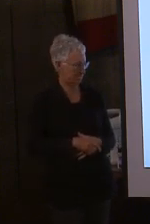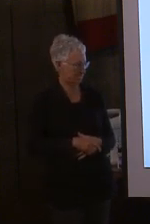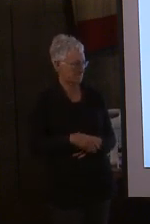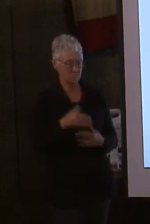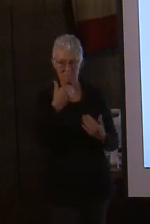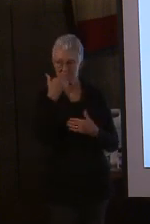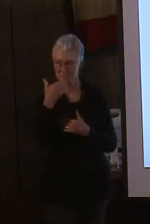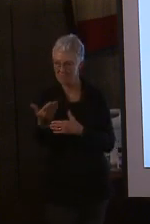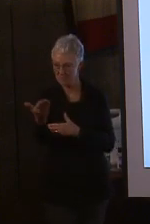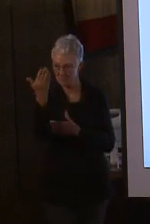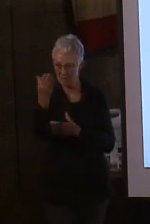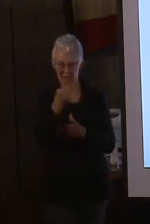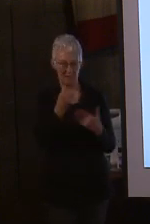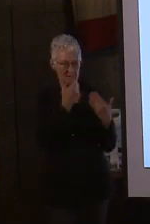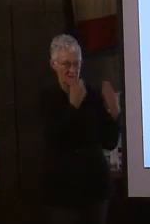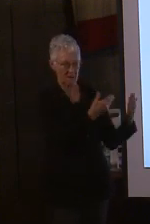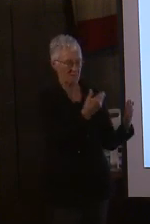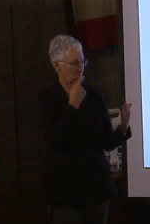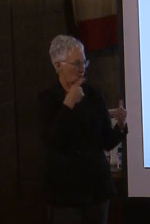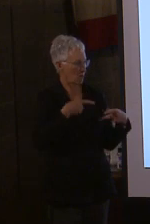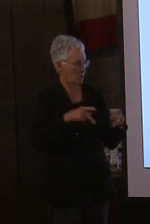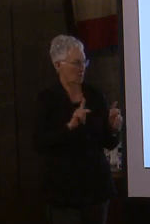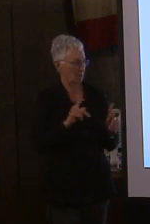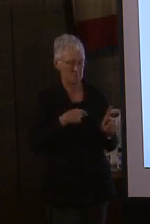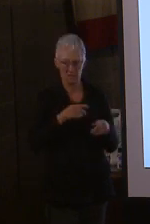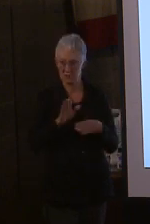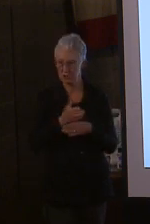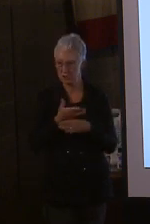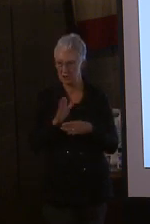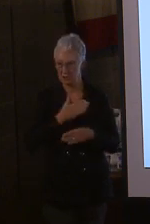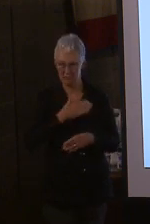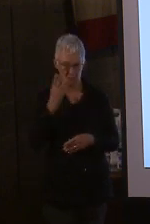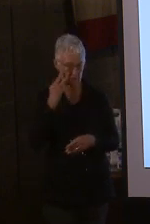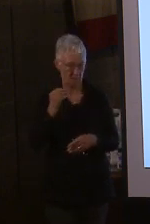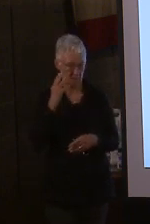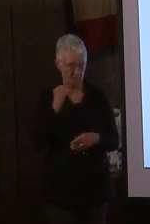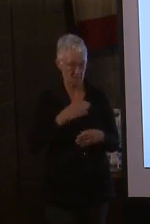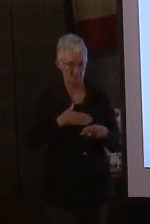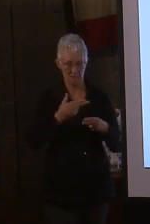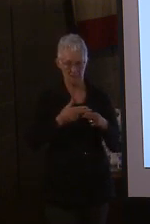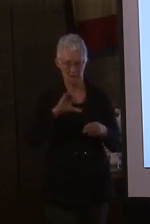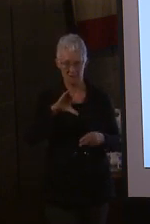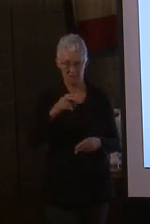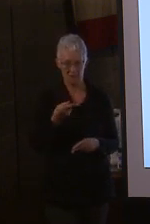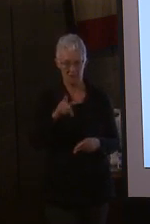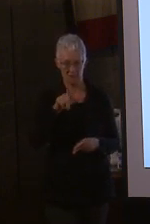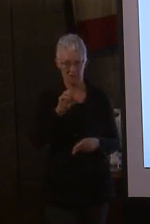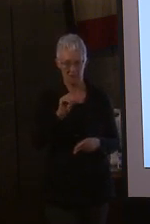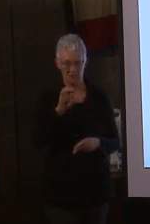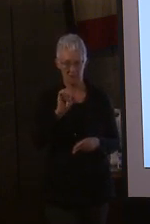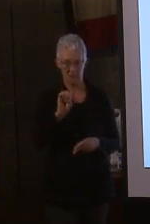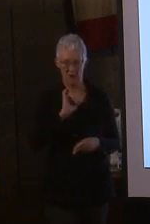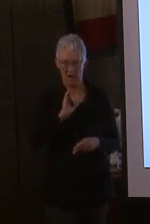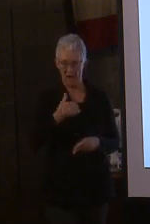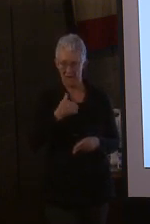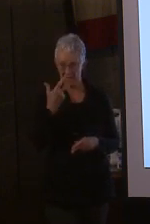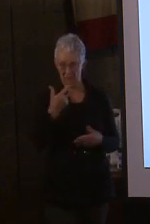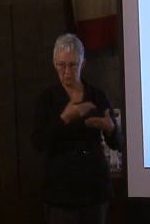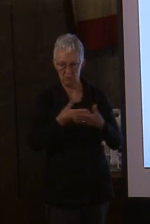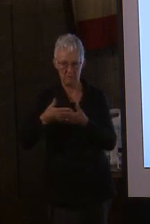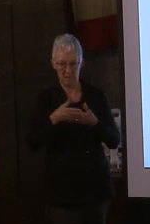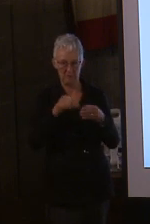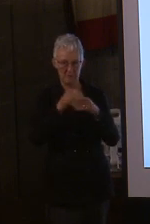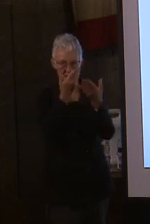Good morning, and thank you for allowing me to share my story. My name is Chloe, and I am a mother to 3 babies in heaven and 2